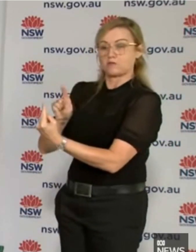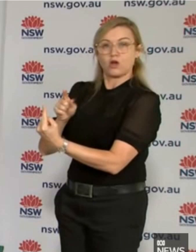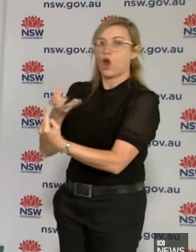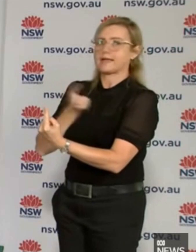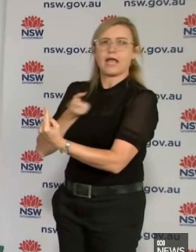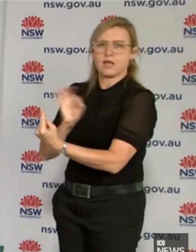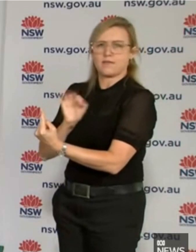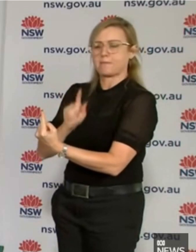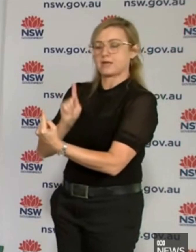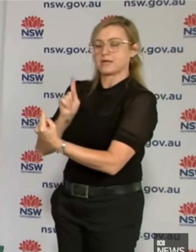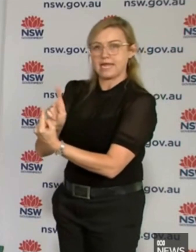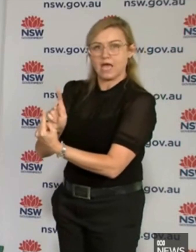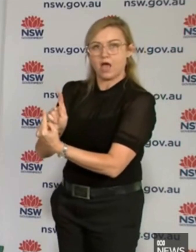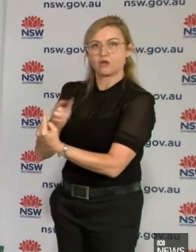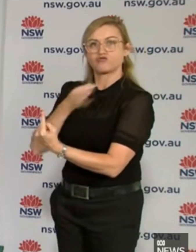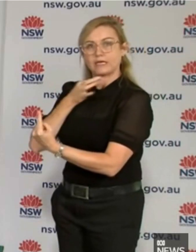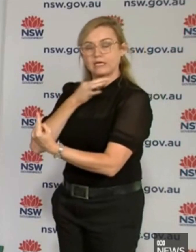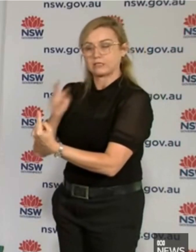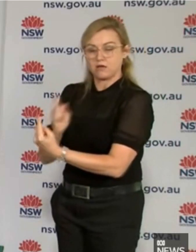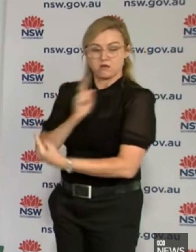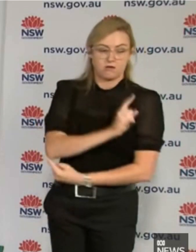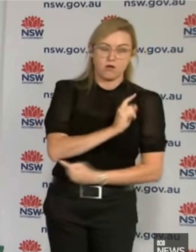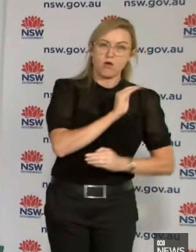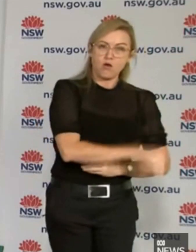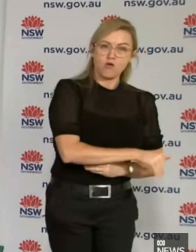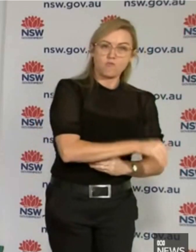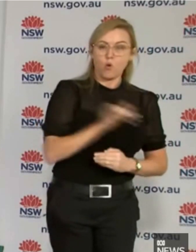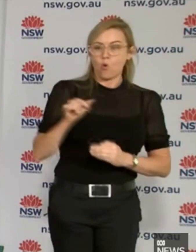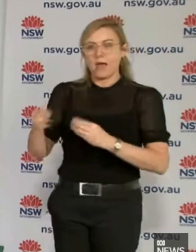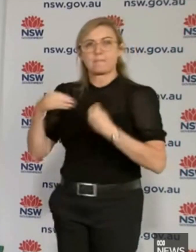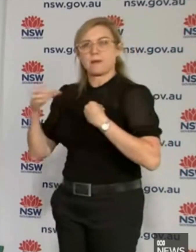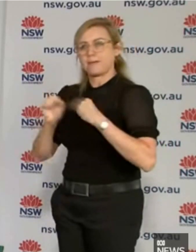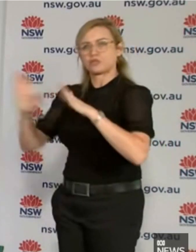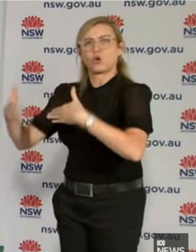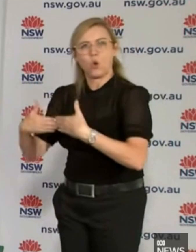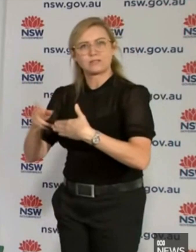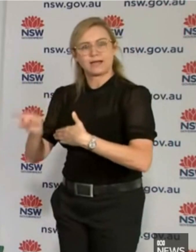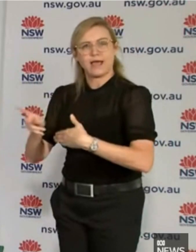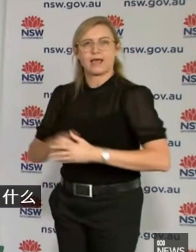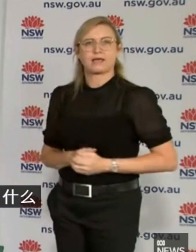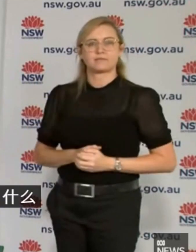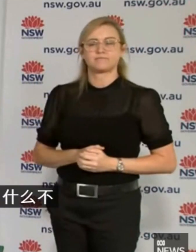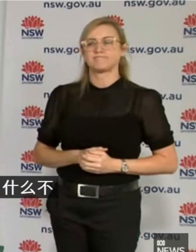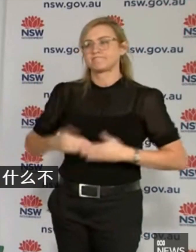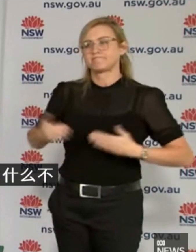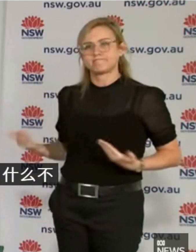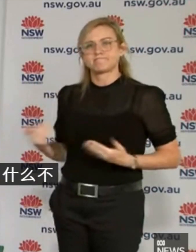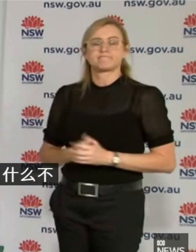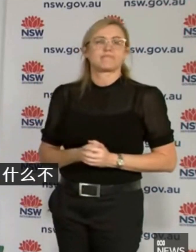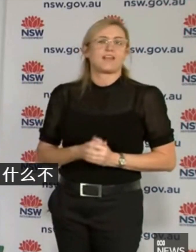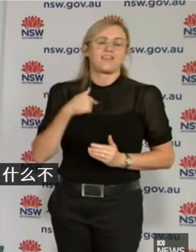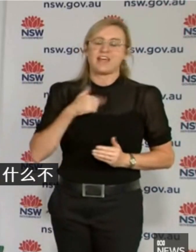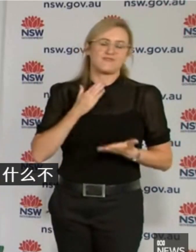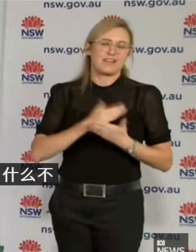also a consideration that businesses won't have to shut down and do a deep cleaning. What you're really asking is an epidemiological question. So why don't we go back to Dr.